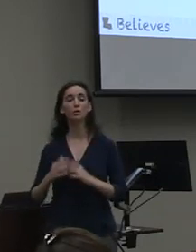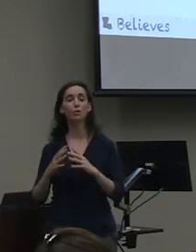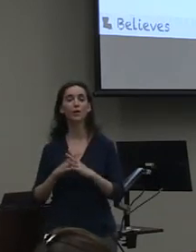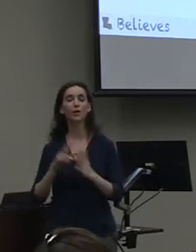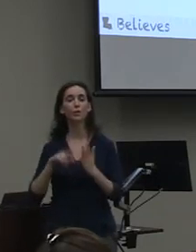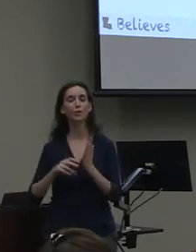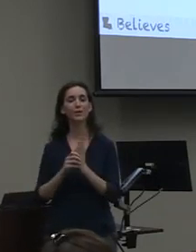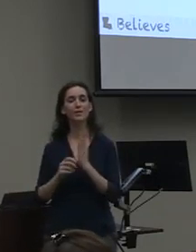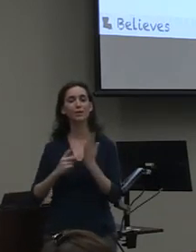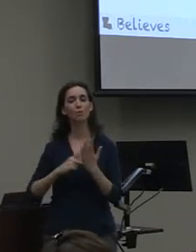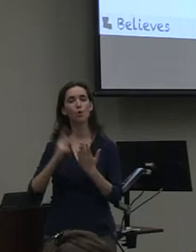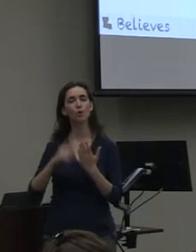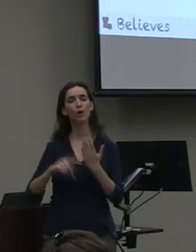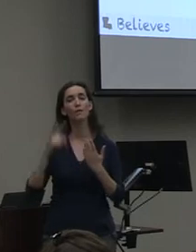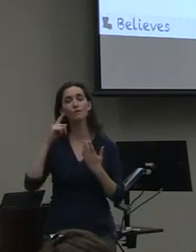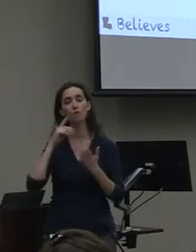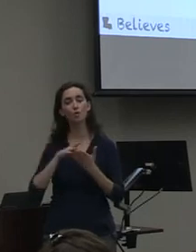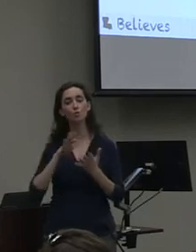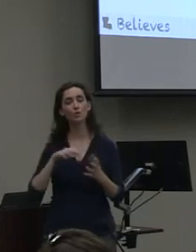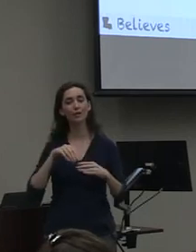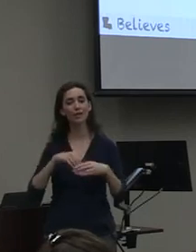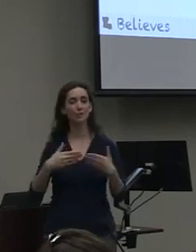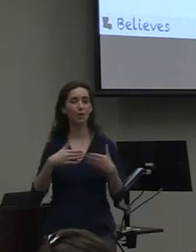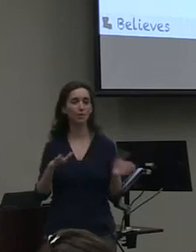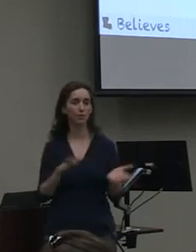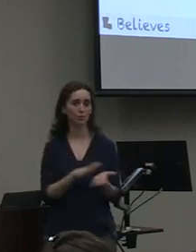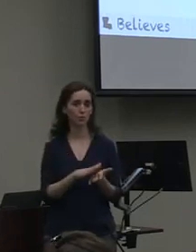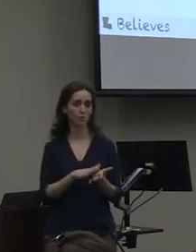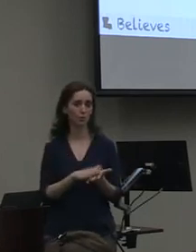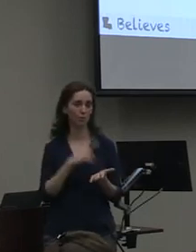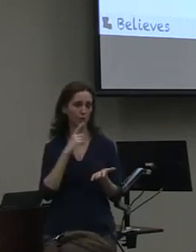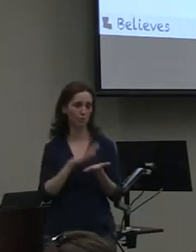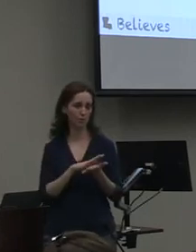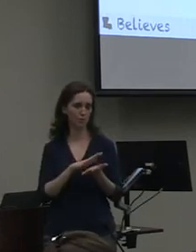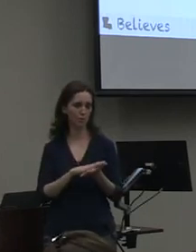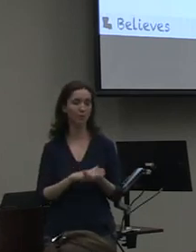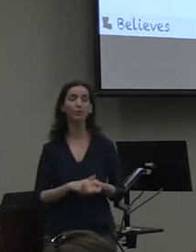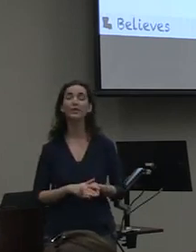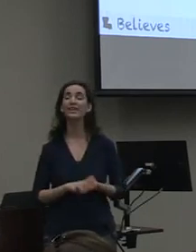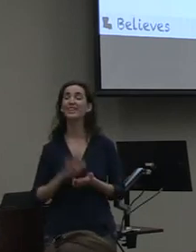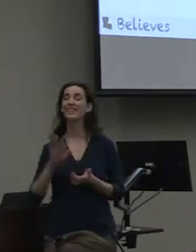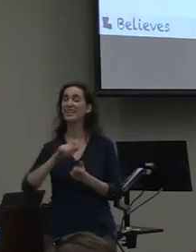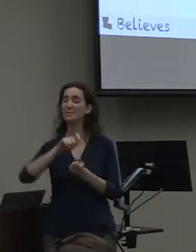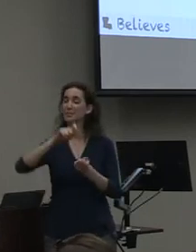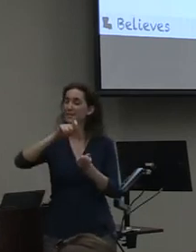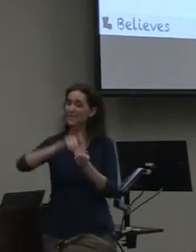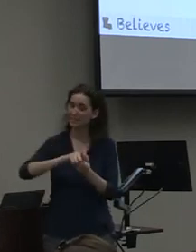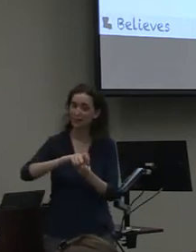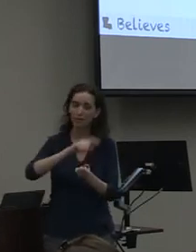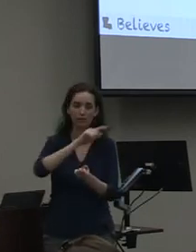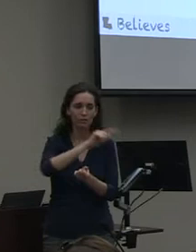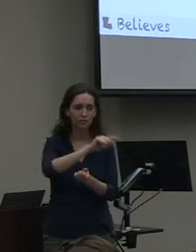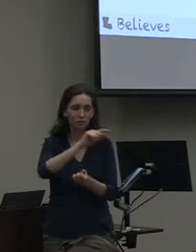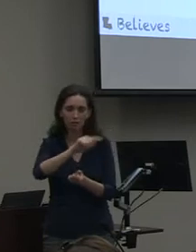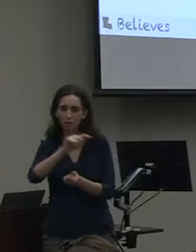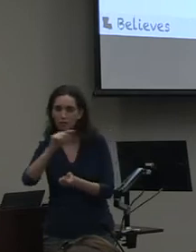program for public school students. And this is specifically for students who